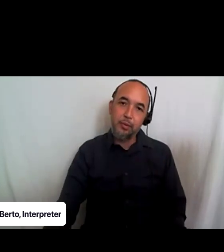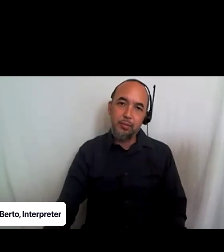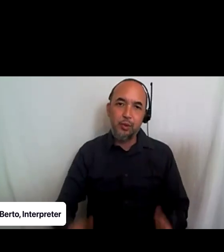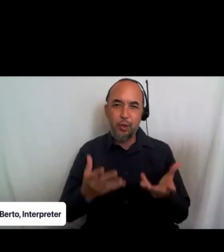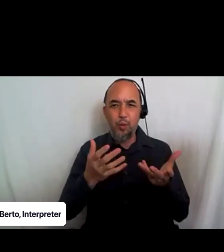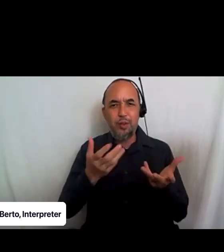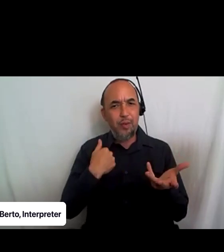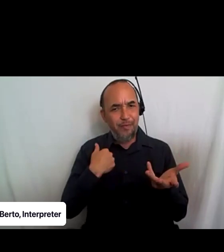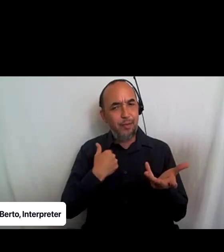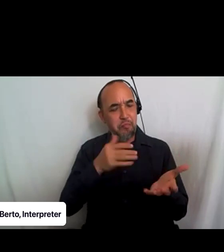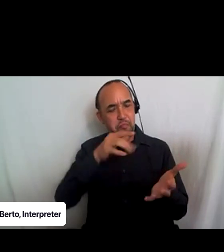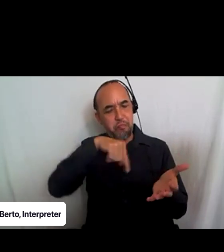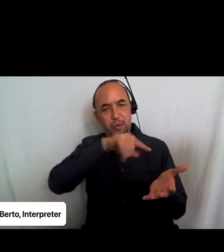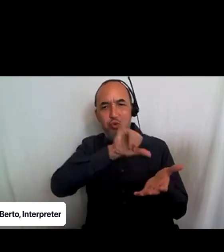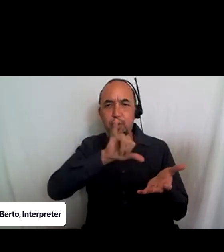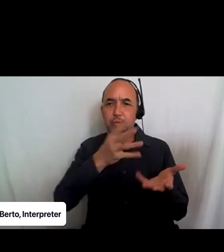be flavorful. So,